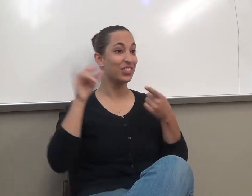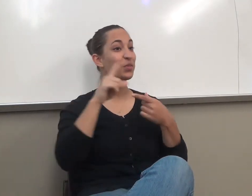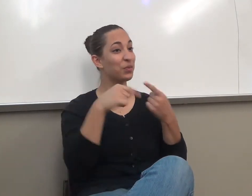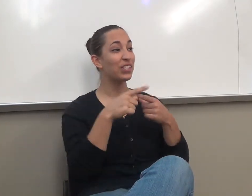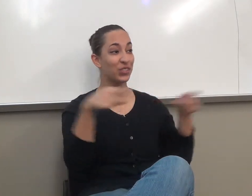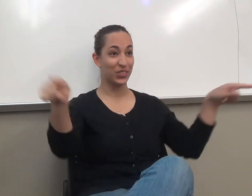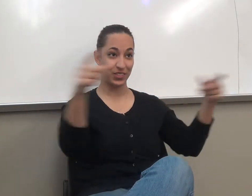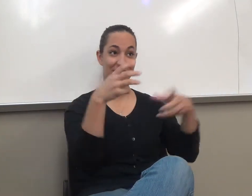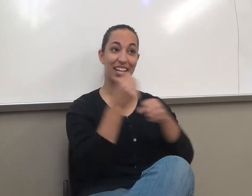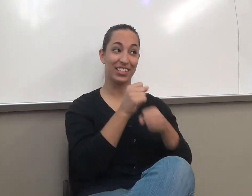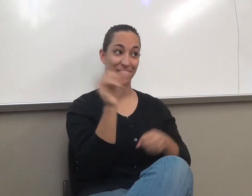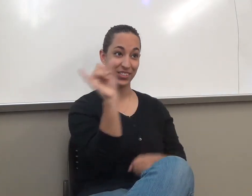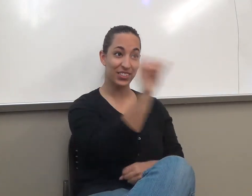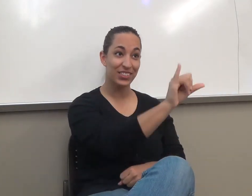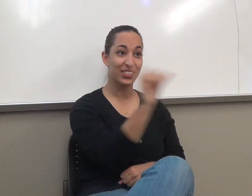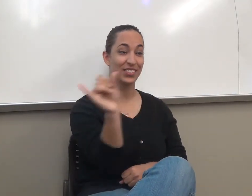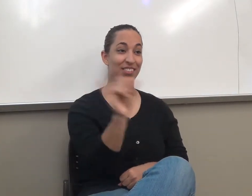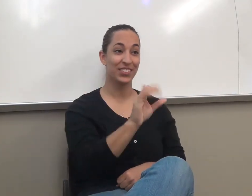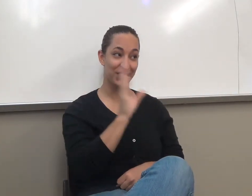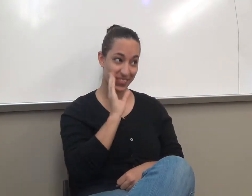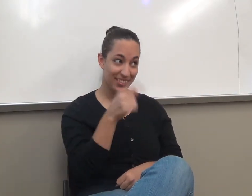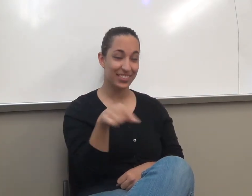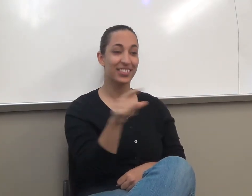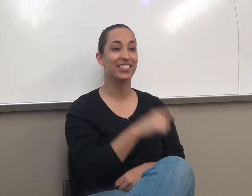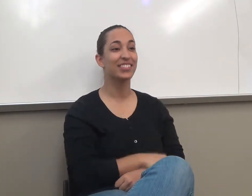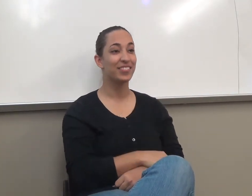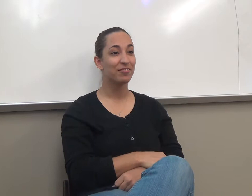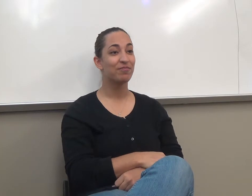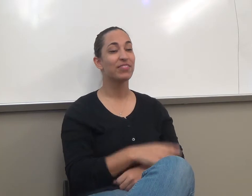then at the end, I will give you a little